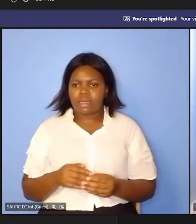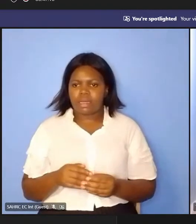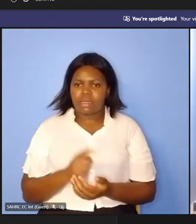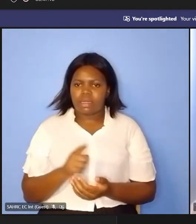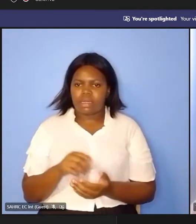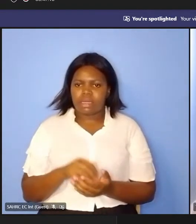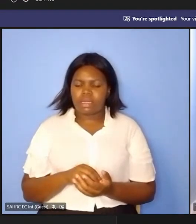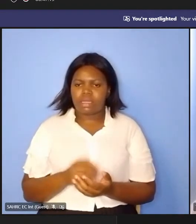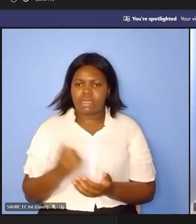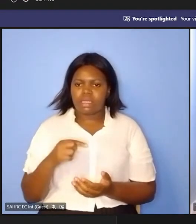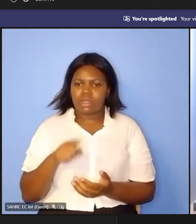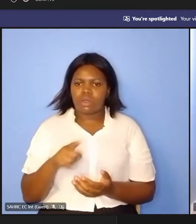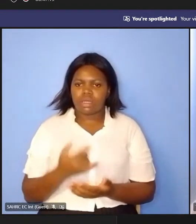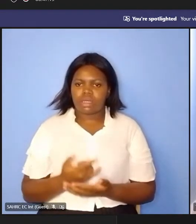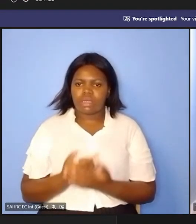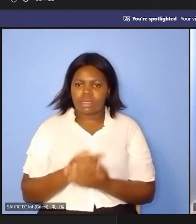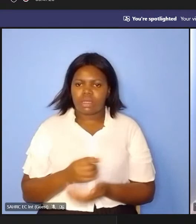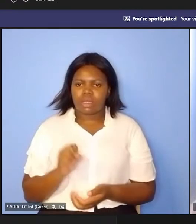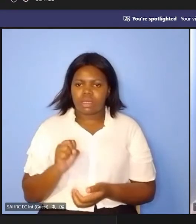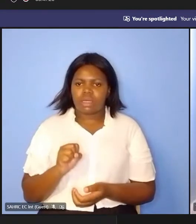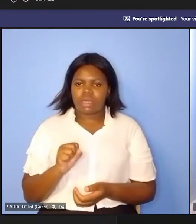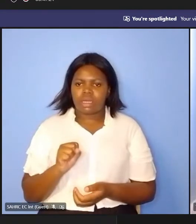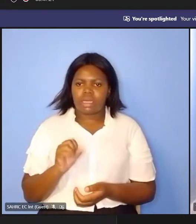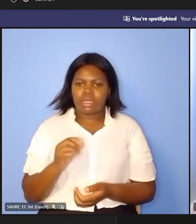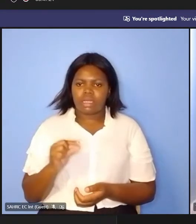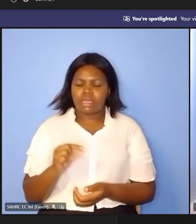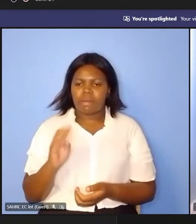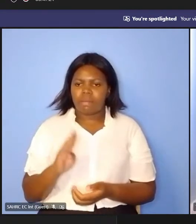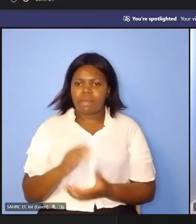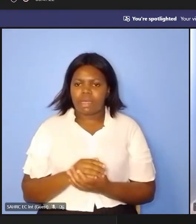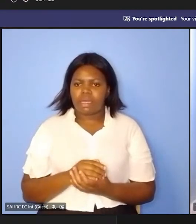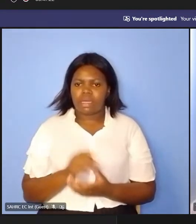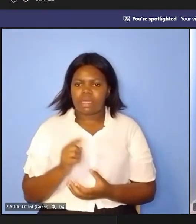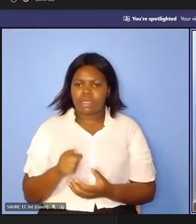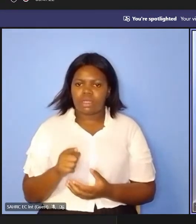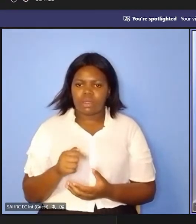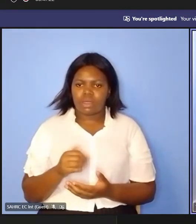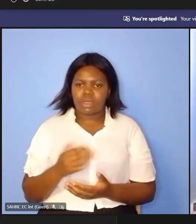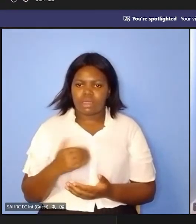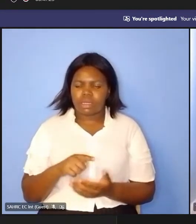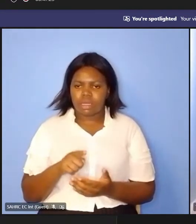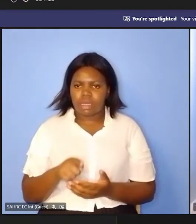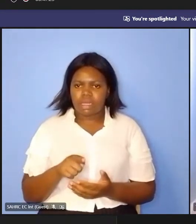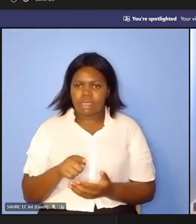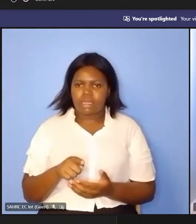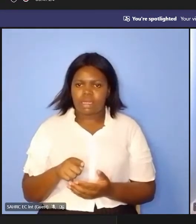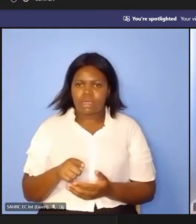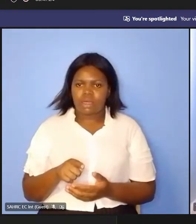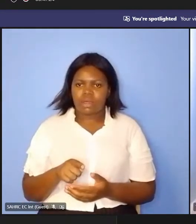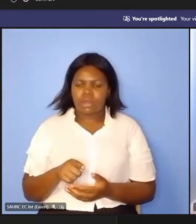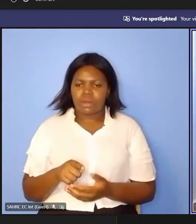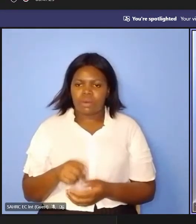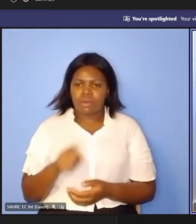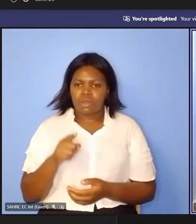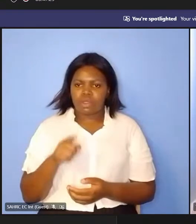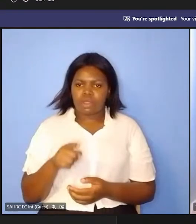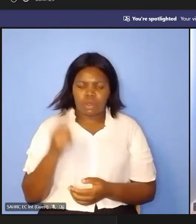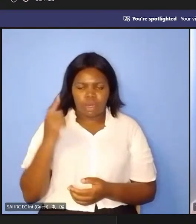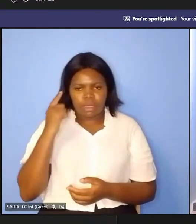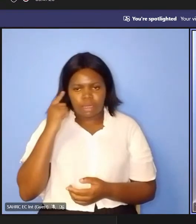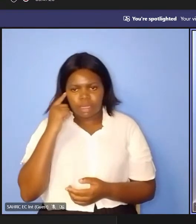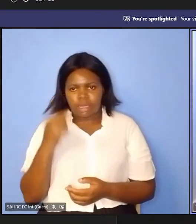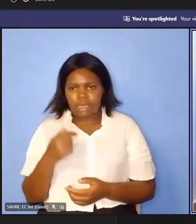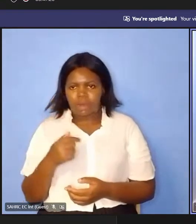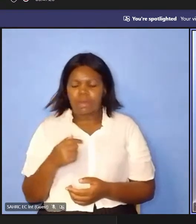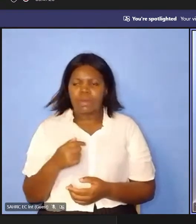suggestions to SGBs on how they can best proceed forward with what I think is being